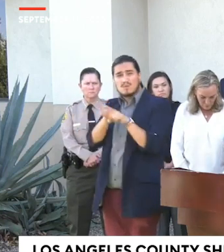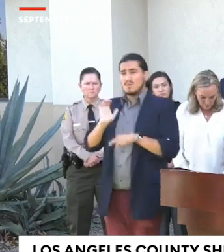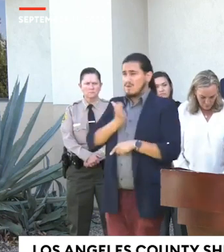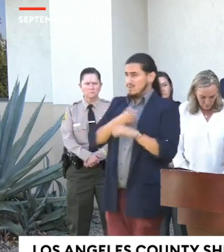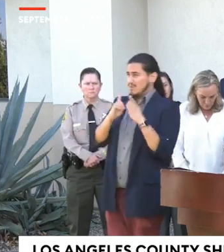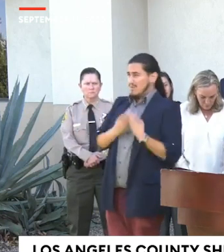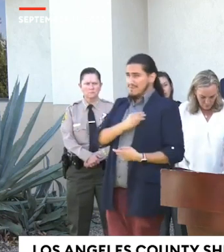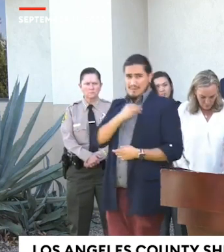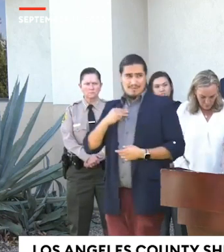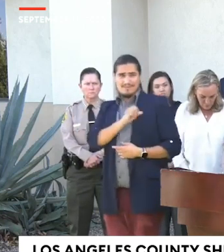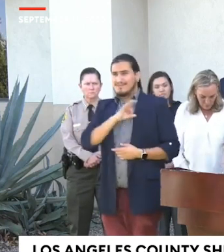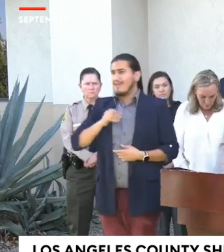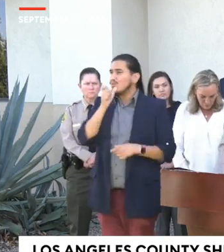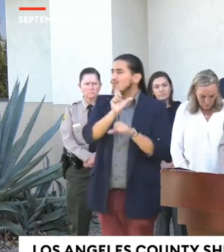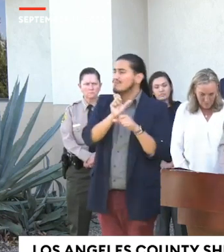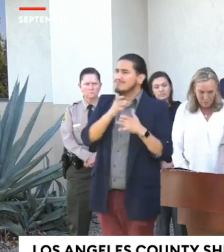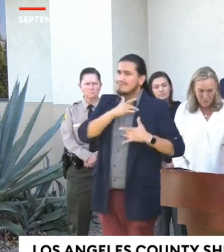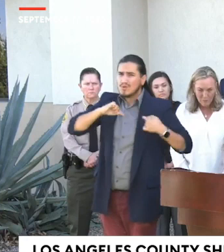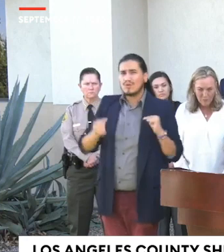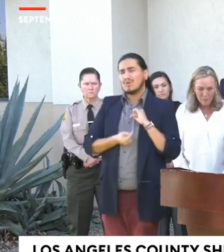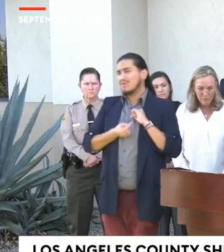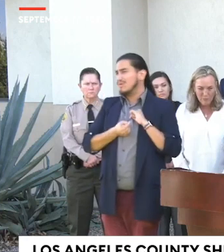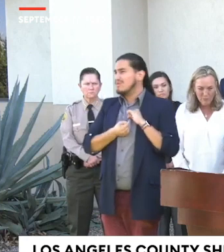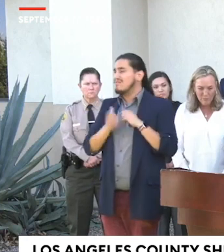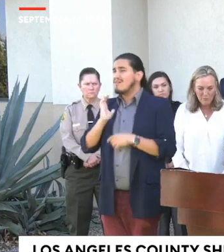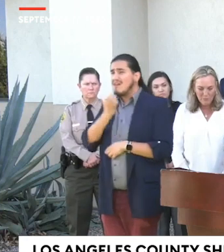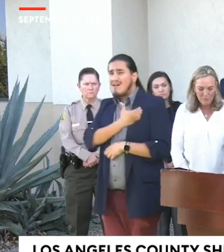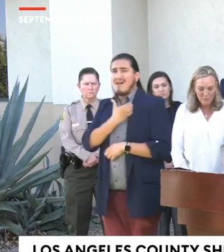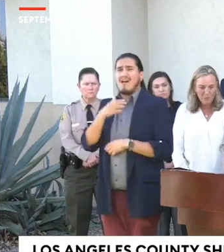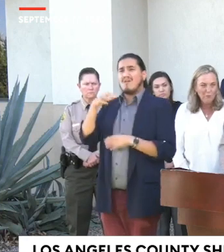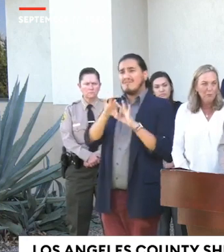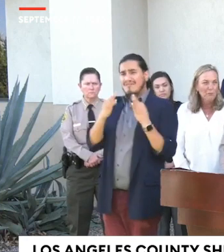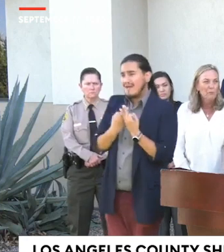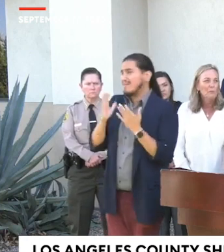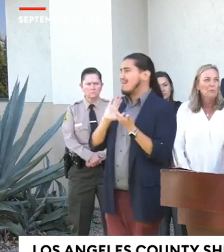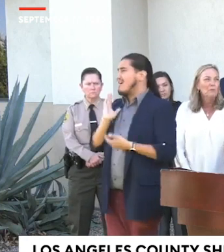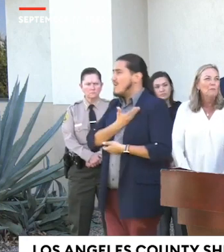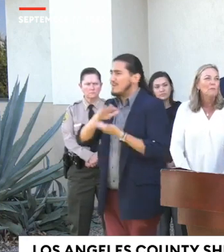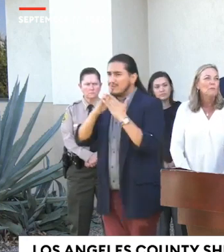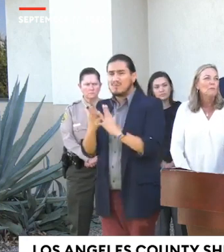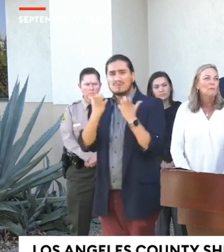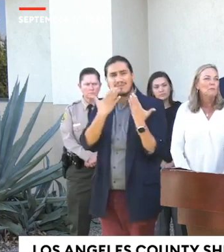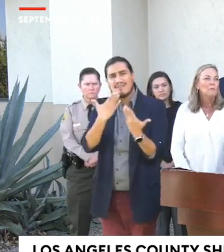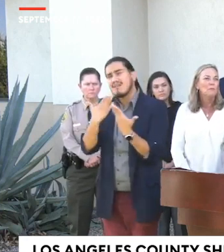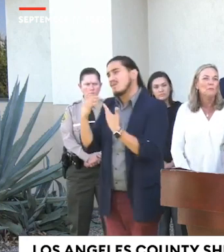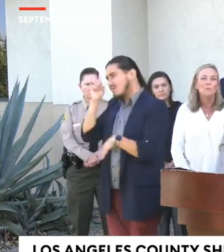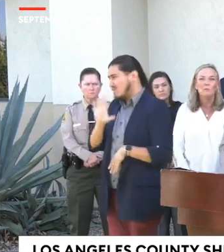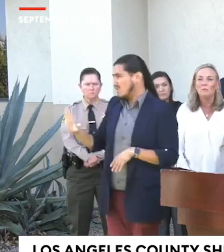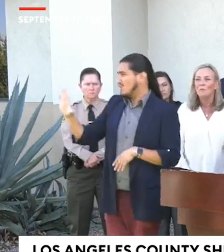hurting. Our Palmdale Station family, our Palmdale community, we would like to thank the community for